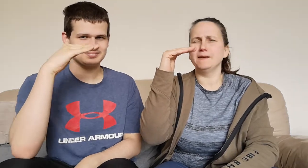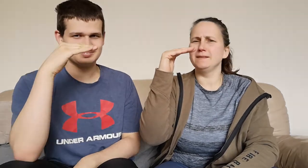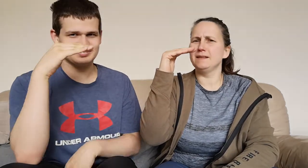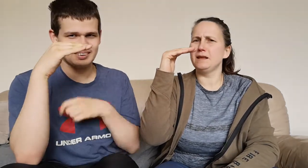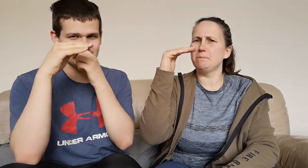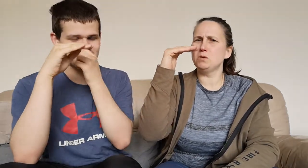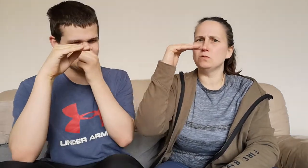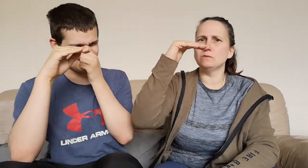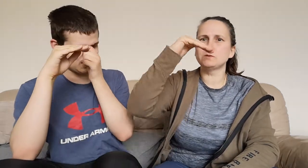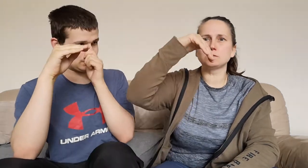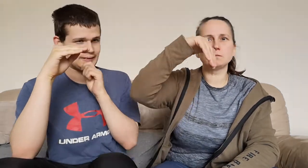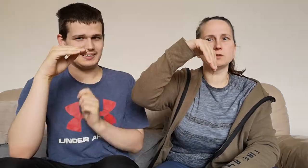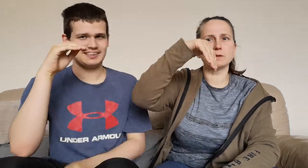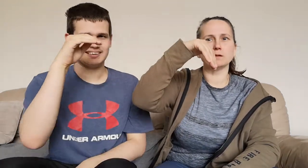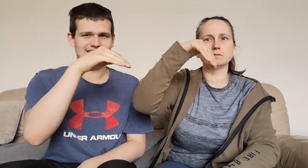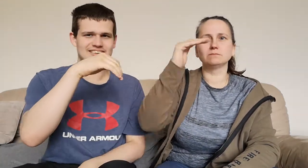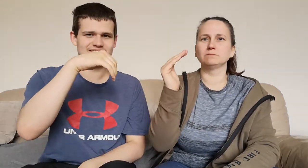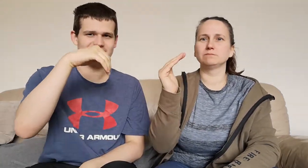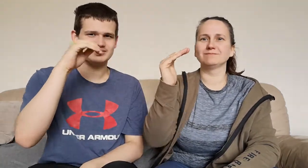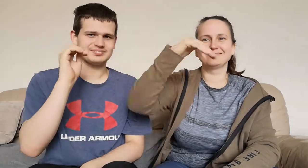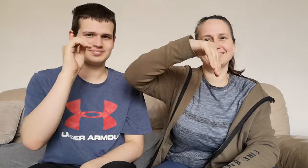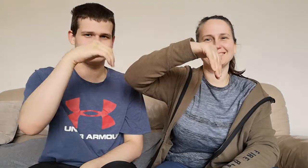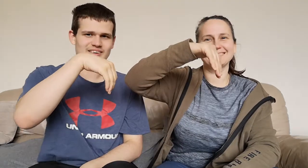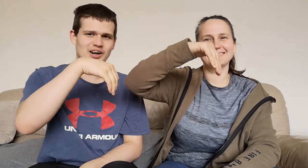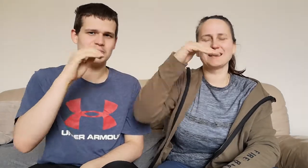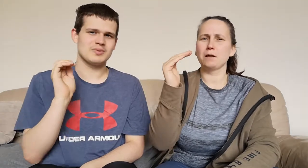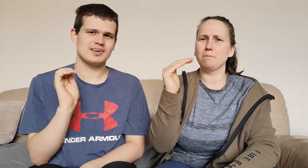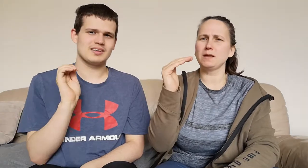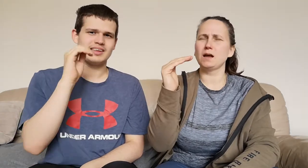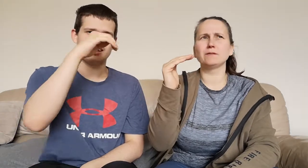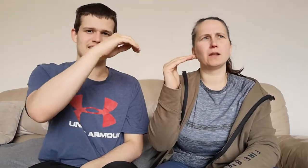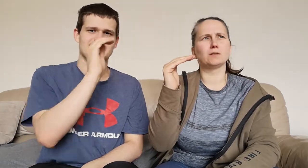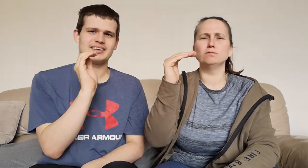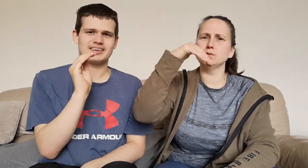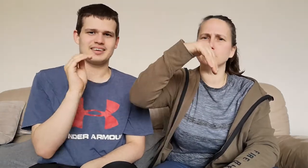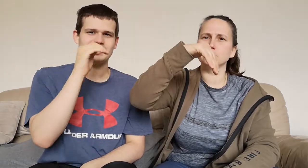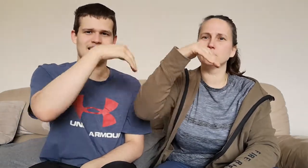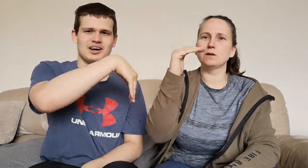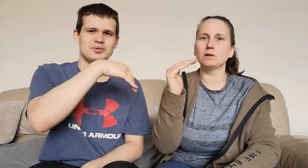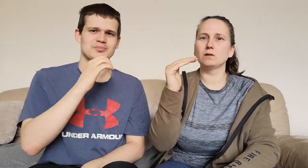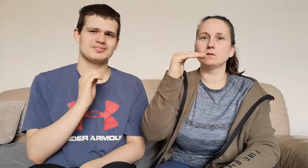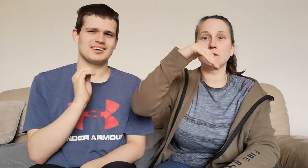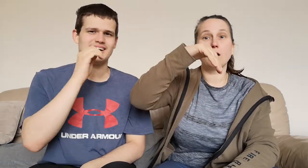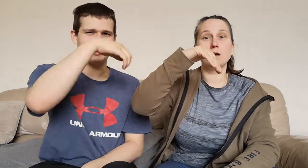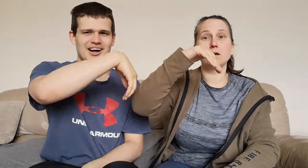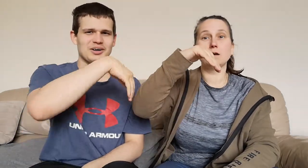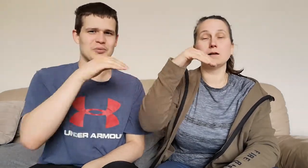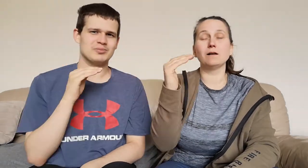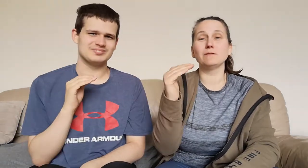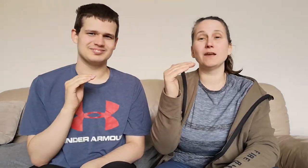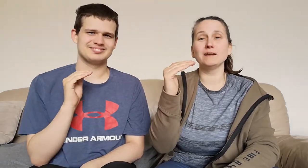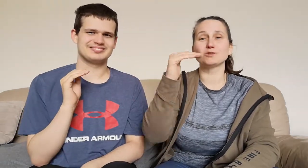then it moves this way. This way. Home. A bit kind of like the roof. Home. Home. Of your house.